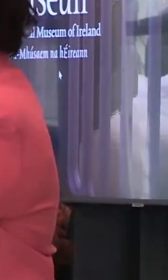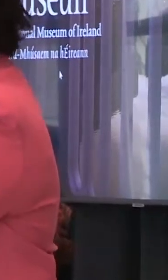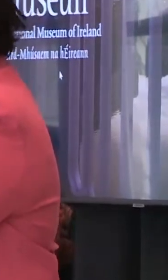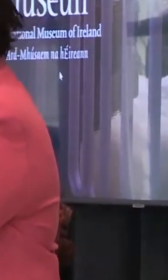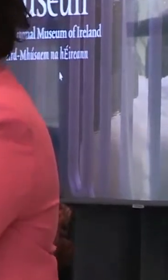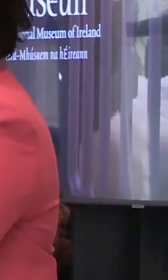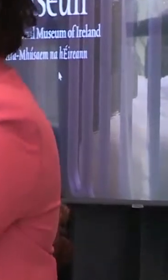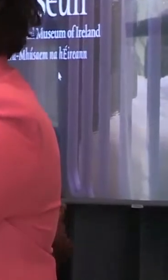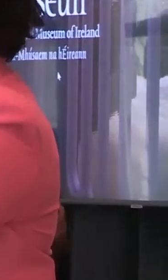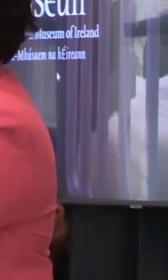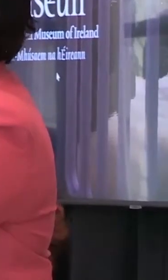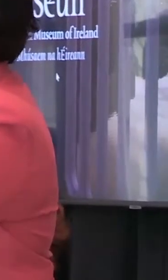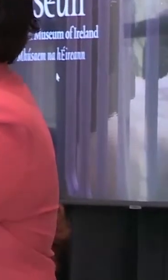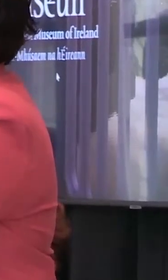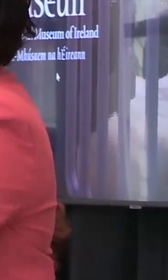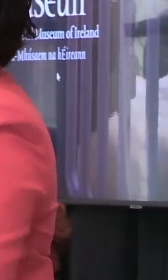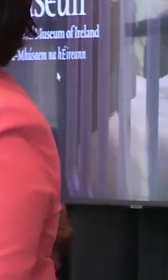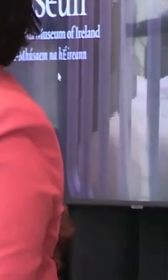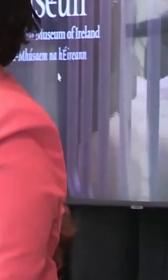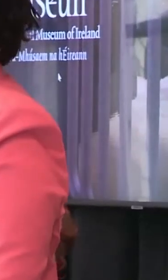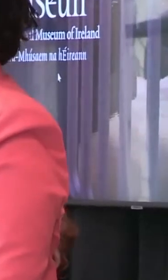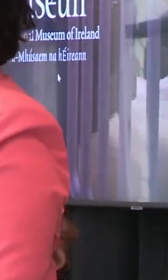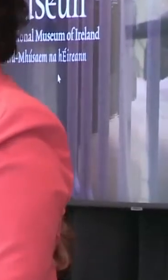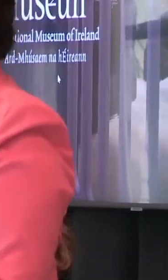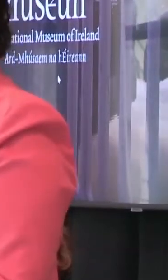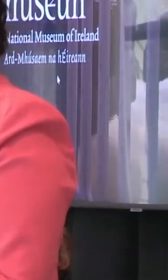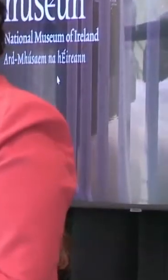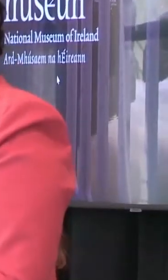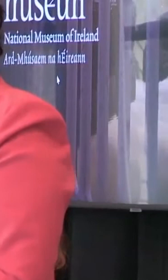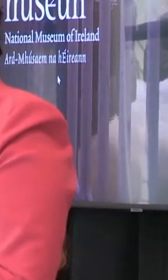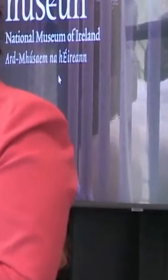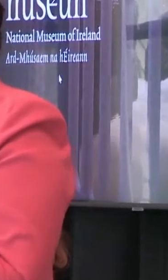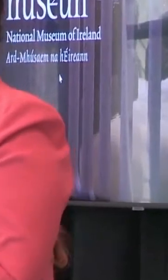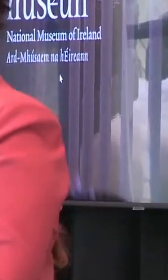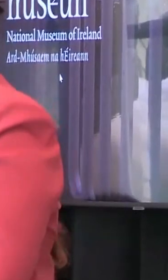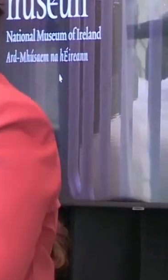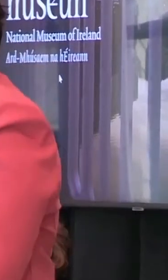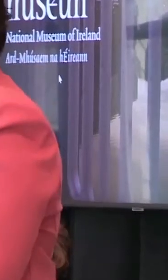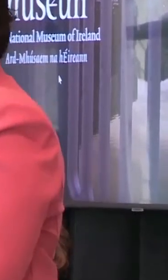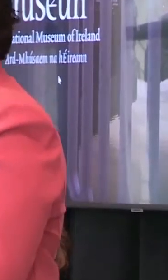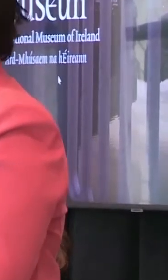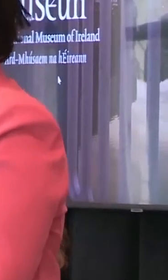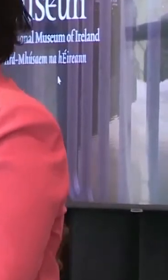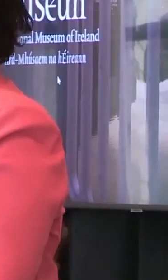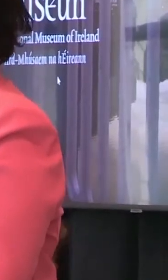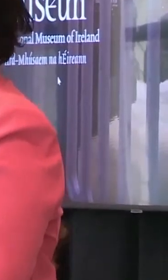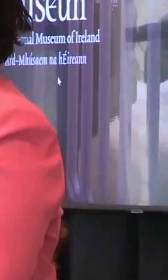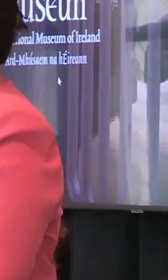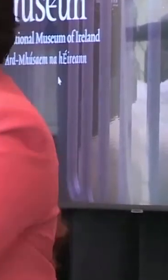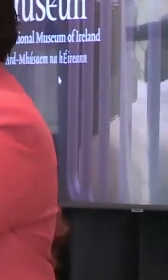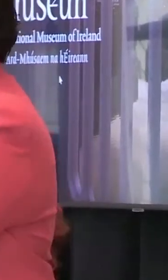Well done. Thank you. I think, Jasmine, are you going to say a few words about yours as well? Is that right? Or were you going to come up with